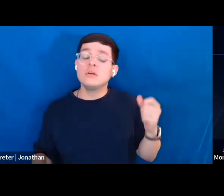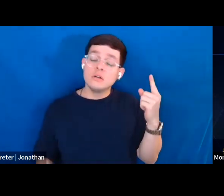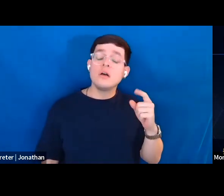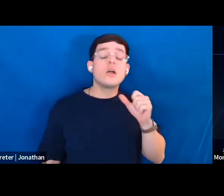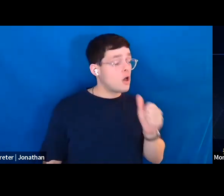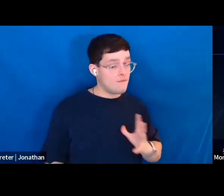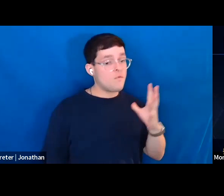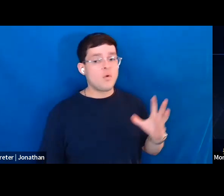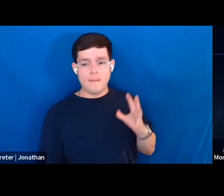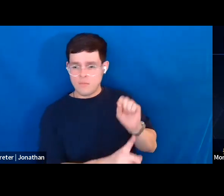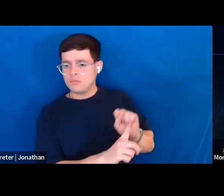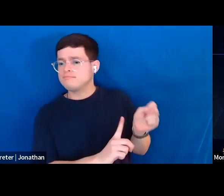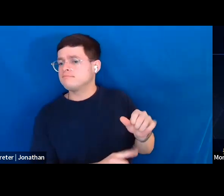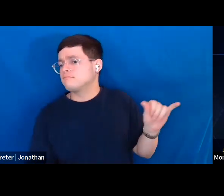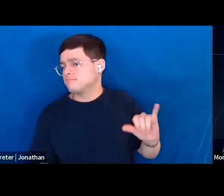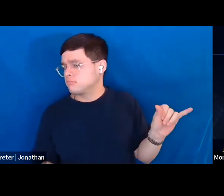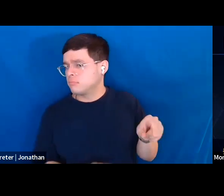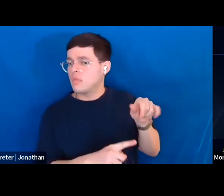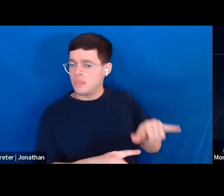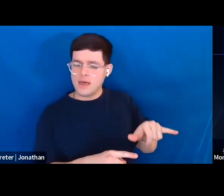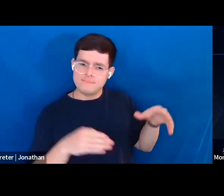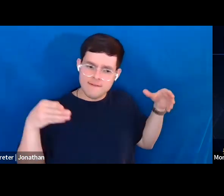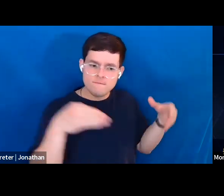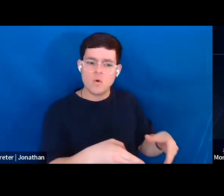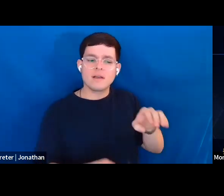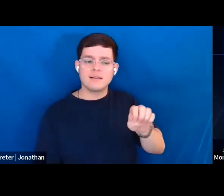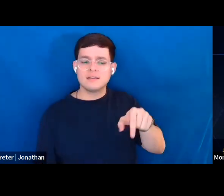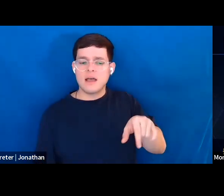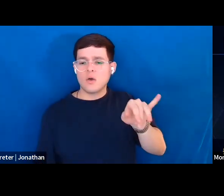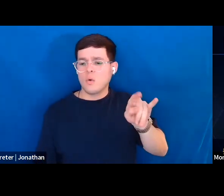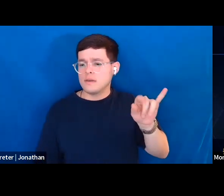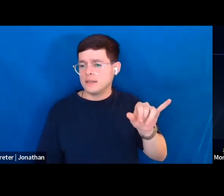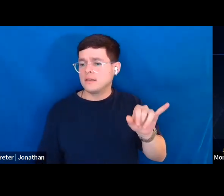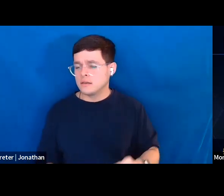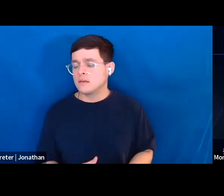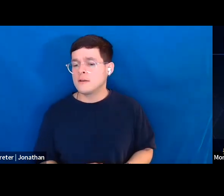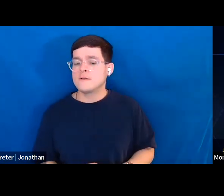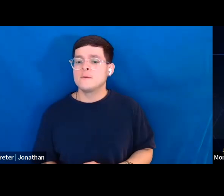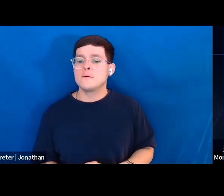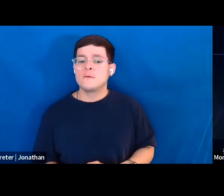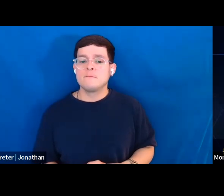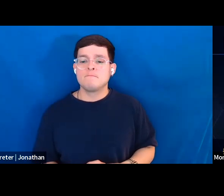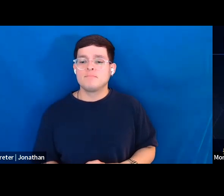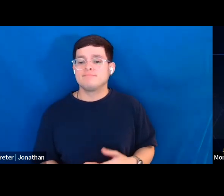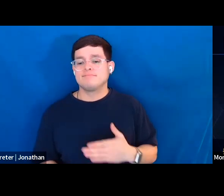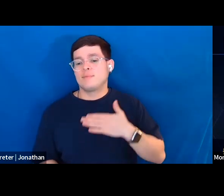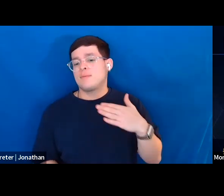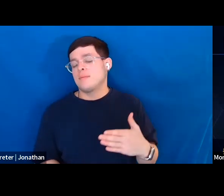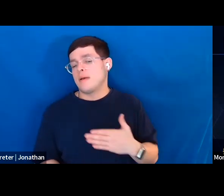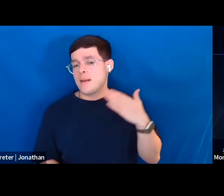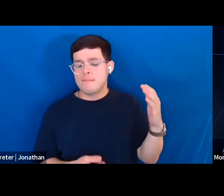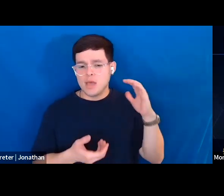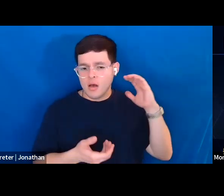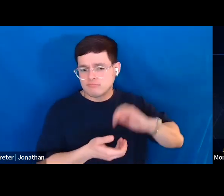context that has an equity focus. And so we are really glad to be working with